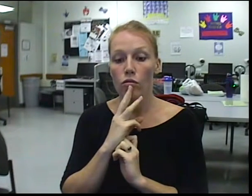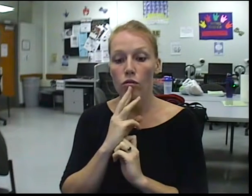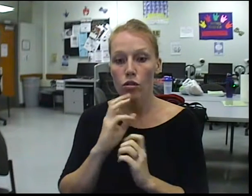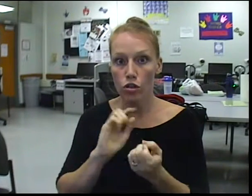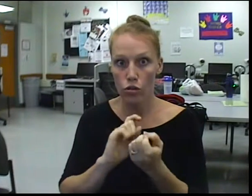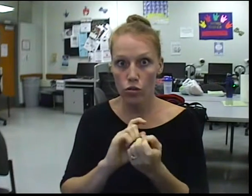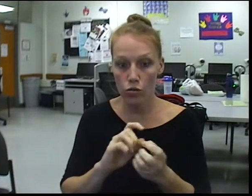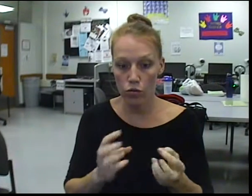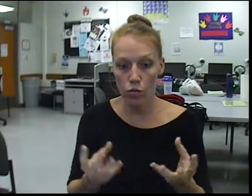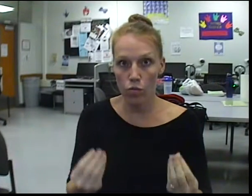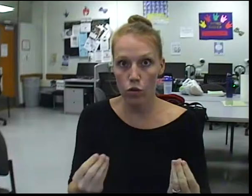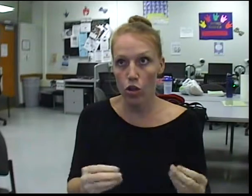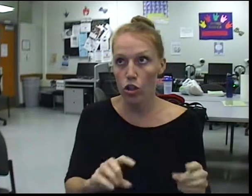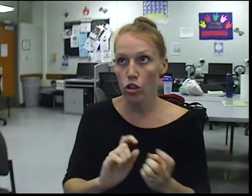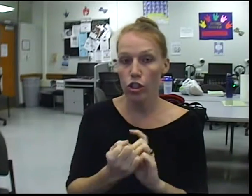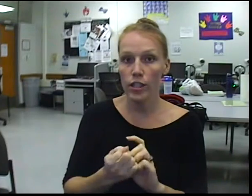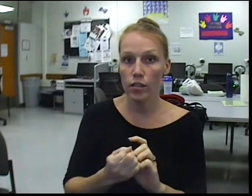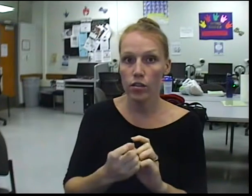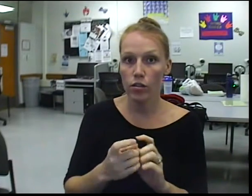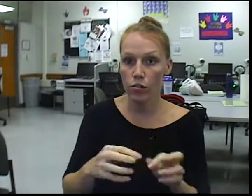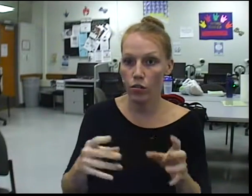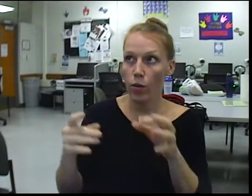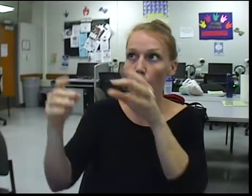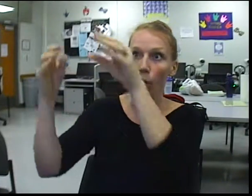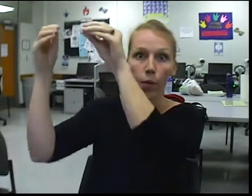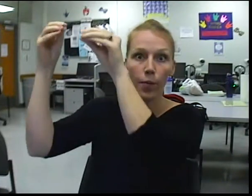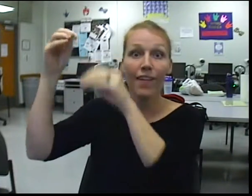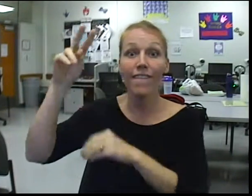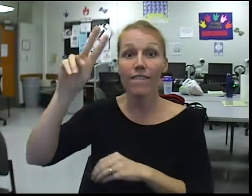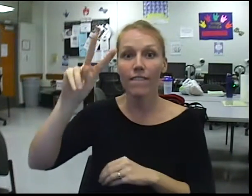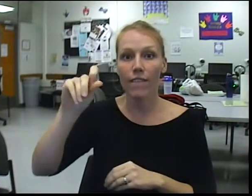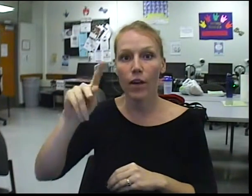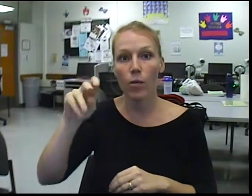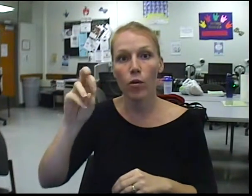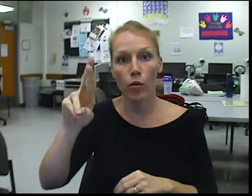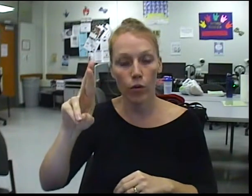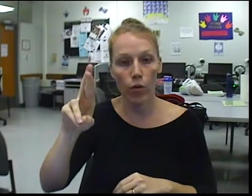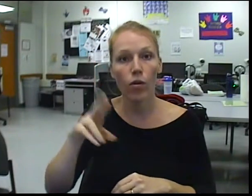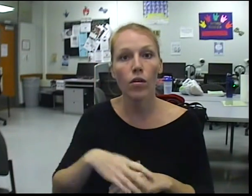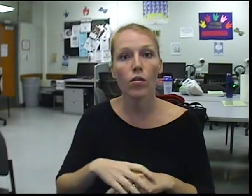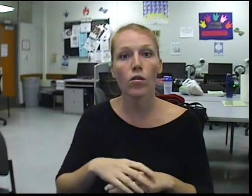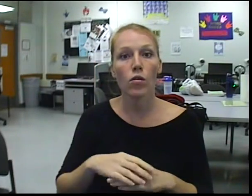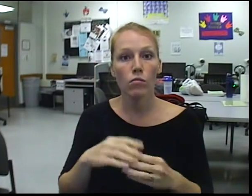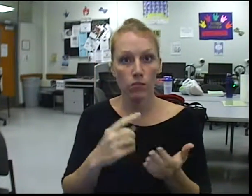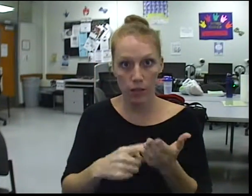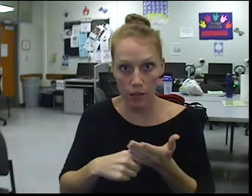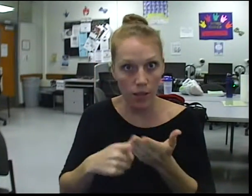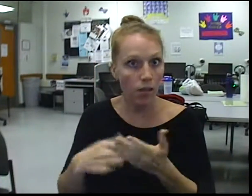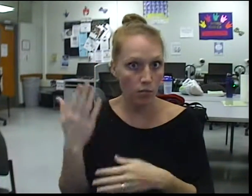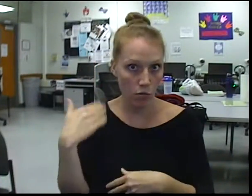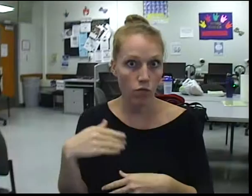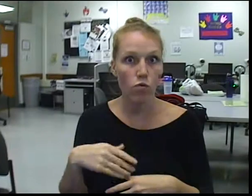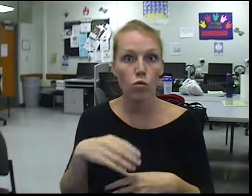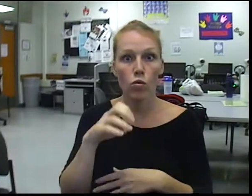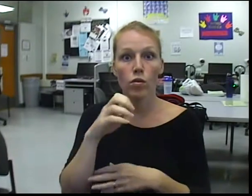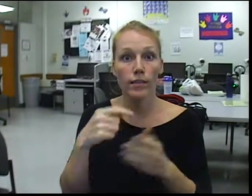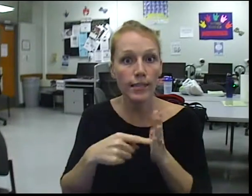Thinking about evaporation, we've talked about several possibilities or examples of evaporation. When we talked about